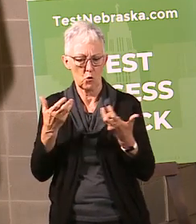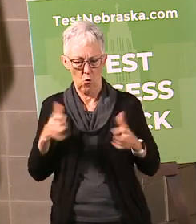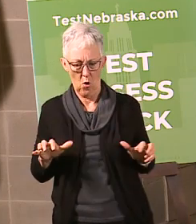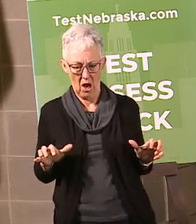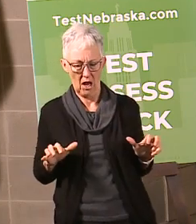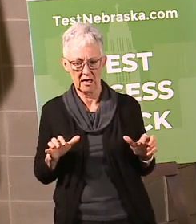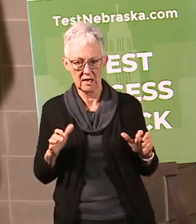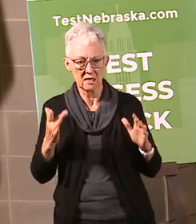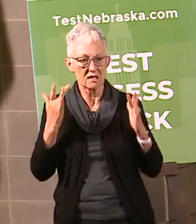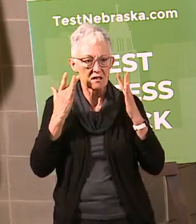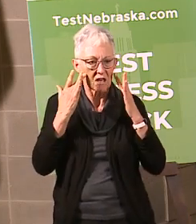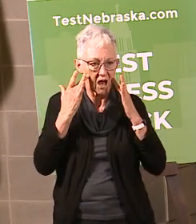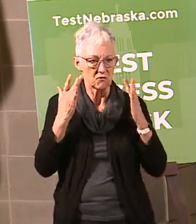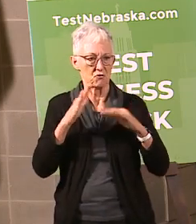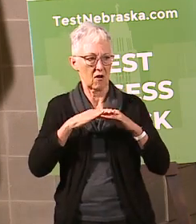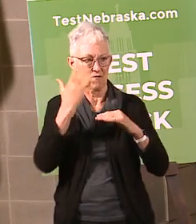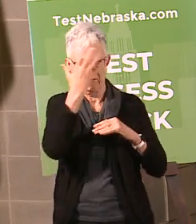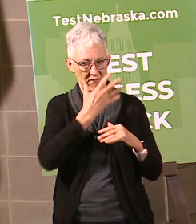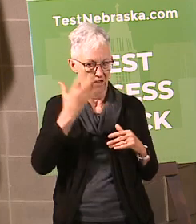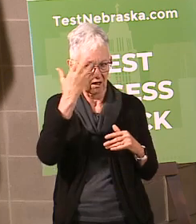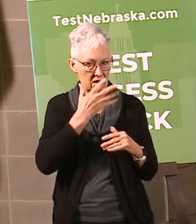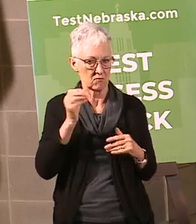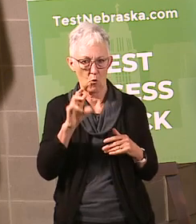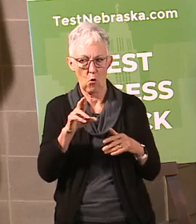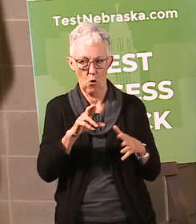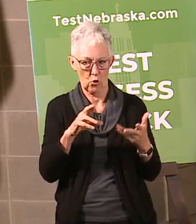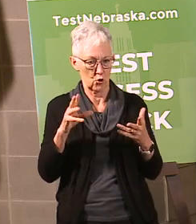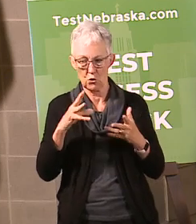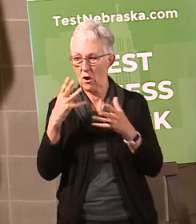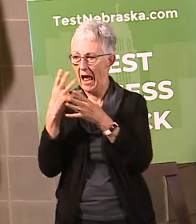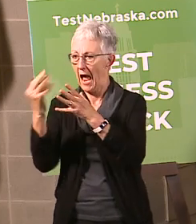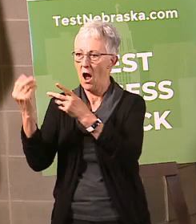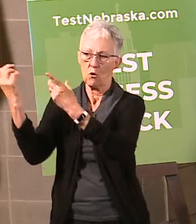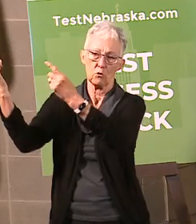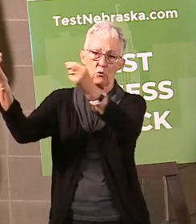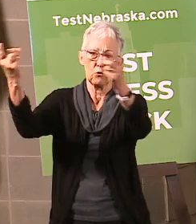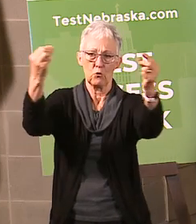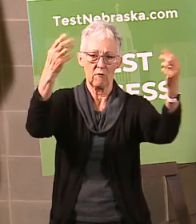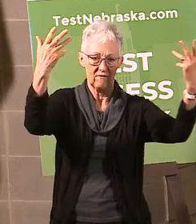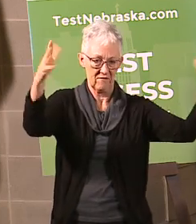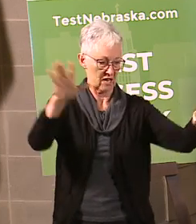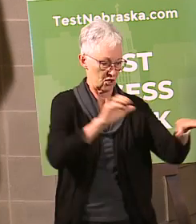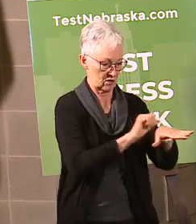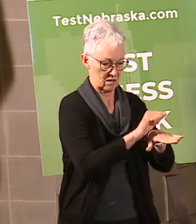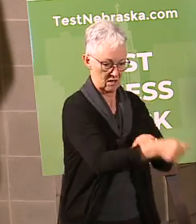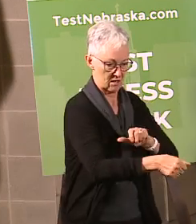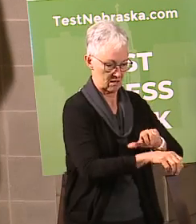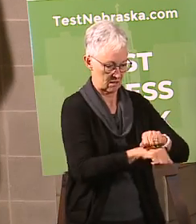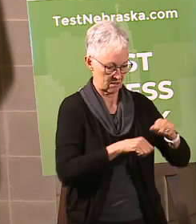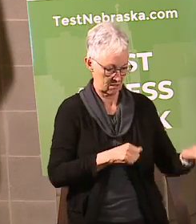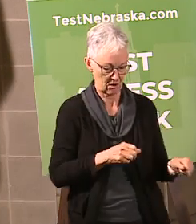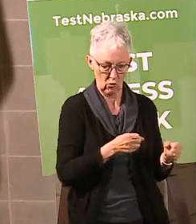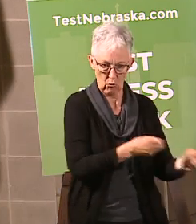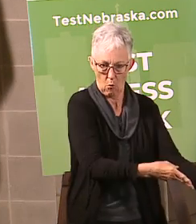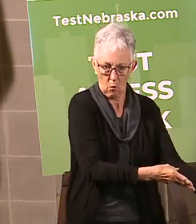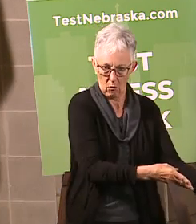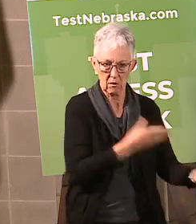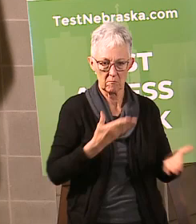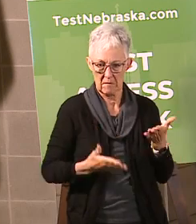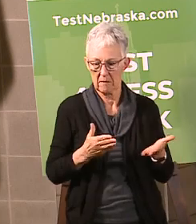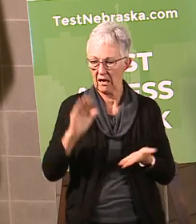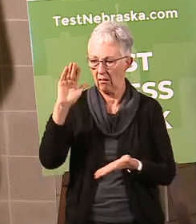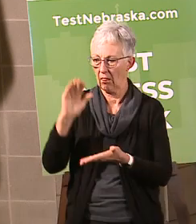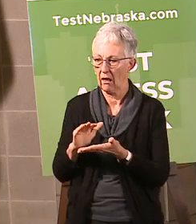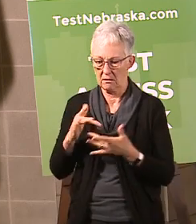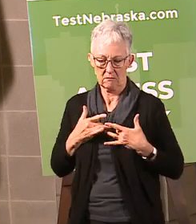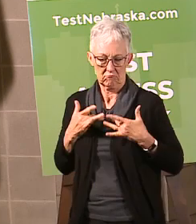face because of it or something like that, or if you take them off after you've been out and throw them away, then maybe you're less likely to be able to spread it to yourself.